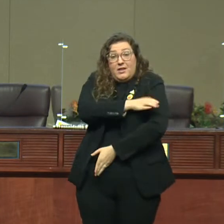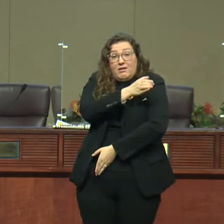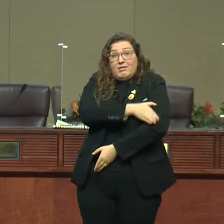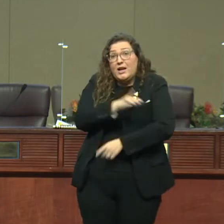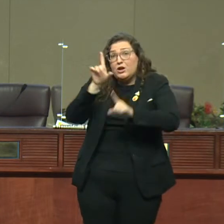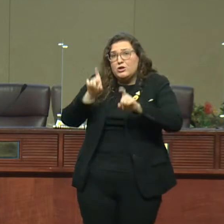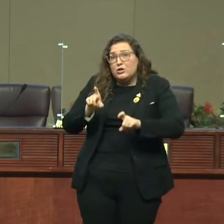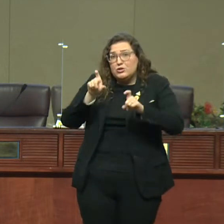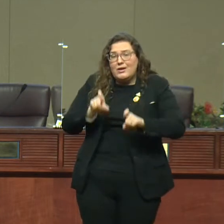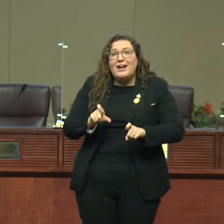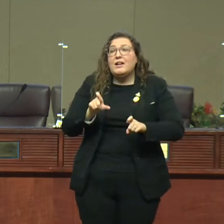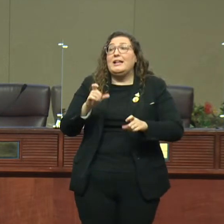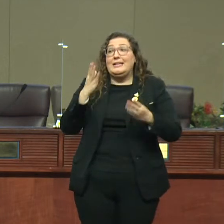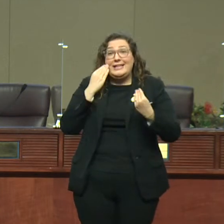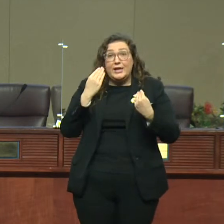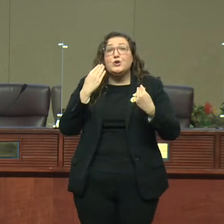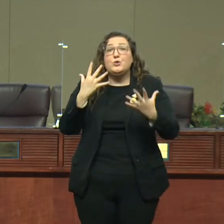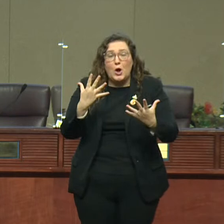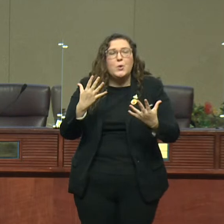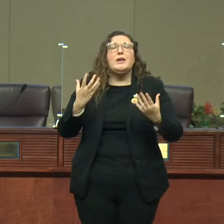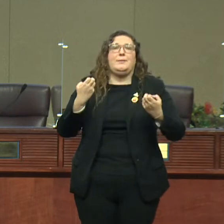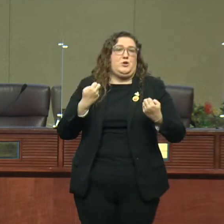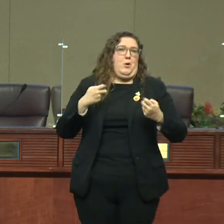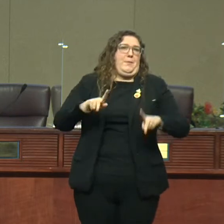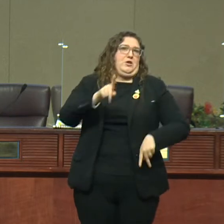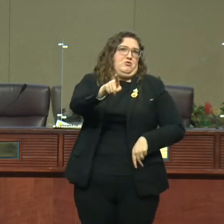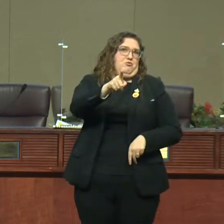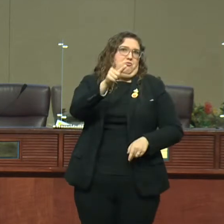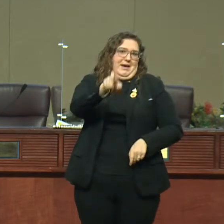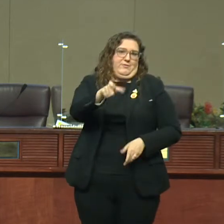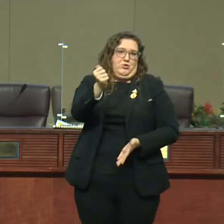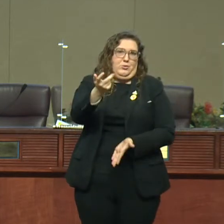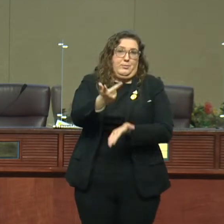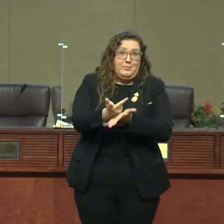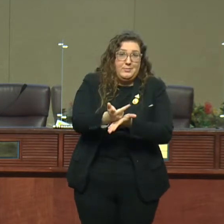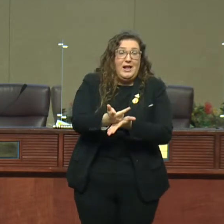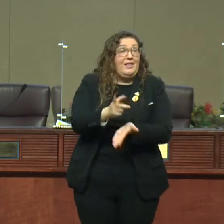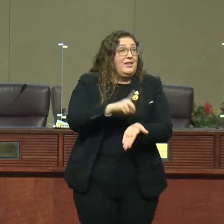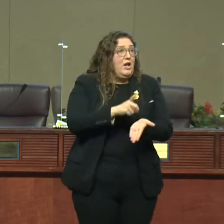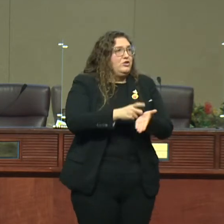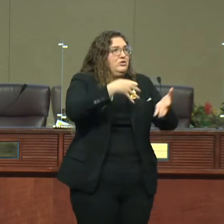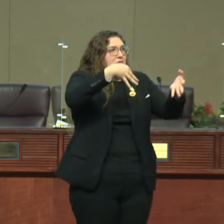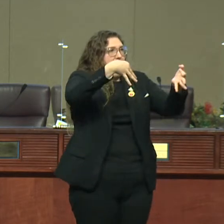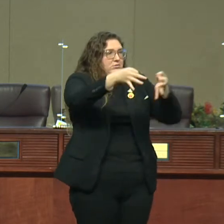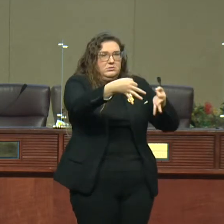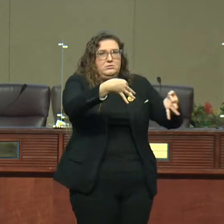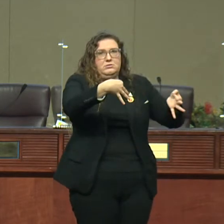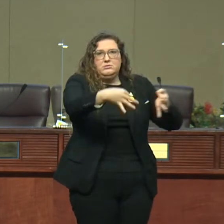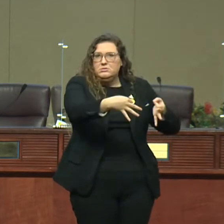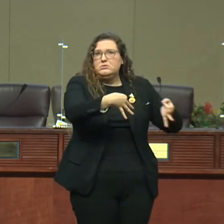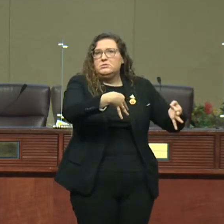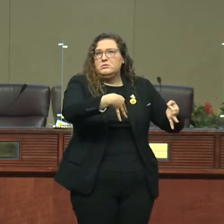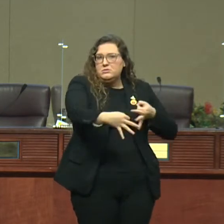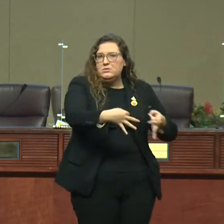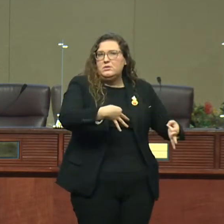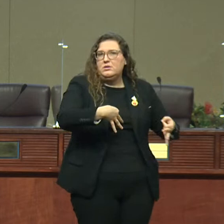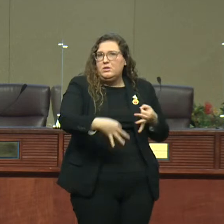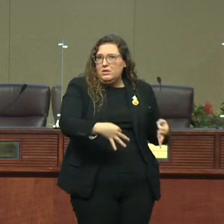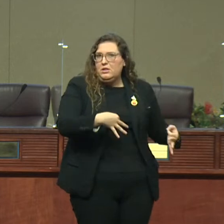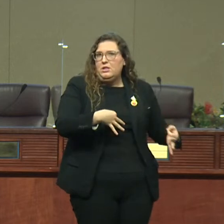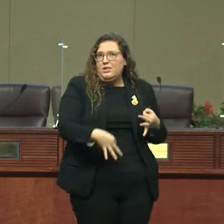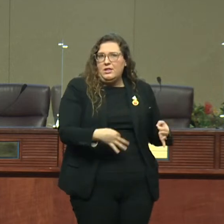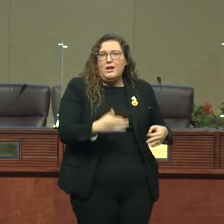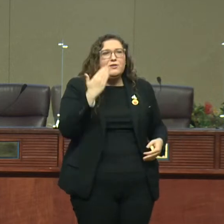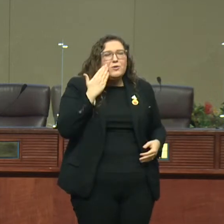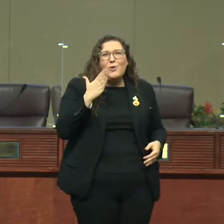what the expectations are, which side effects that they may face from the treatment or the vaccine or whatever is